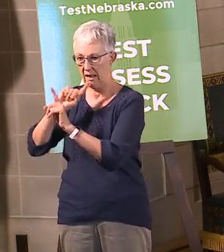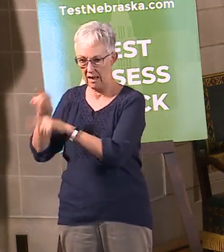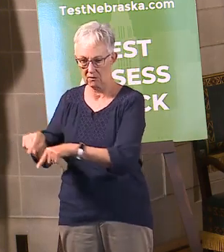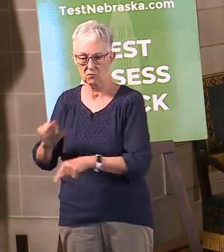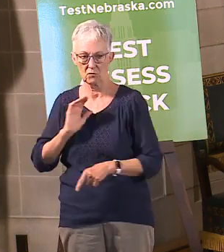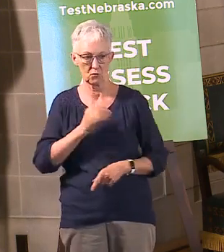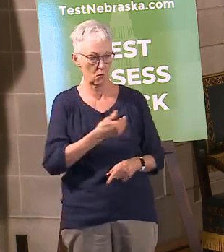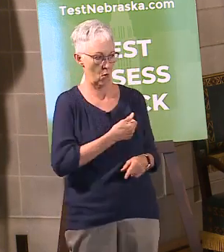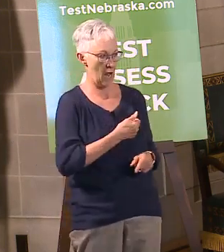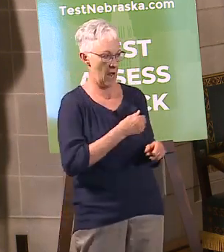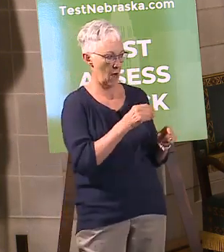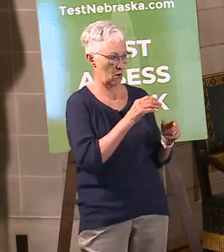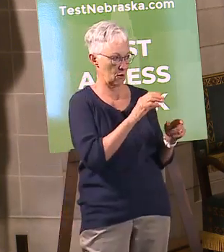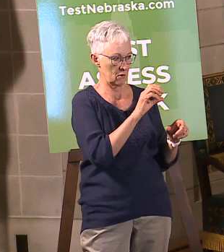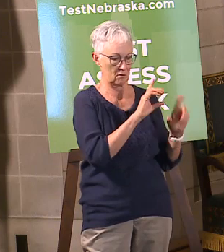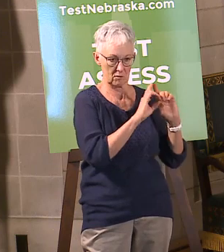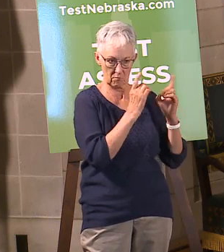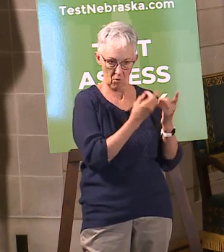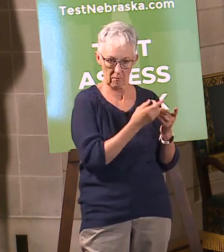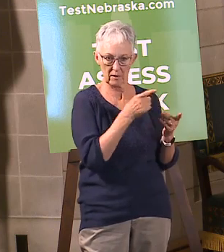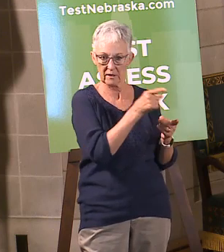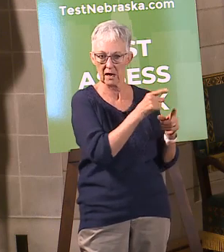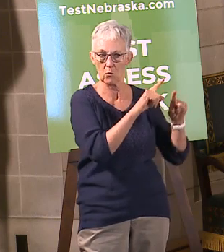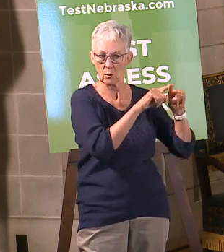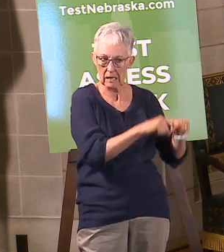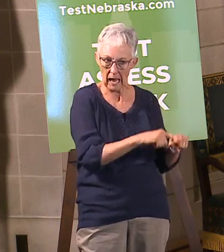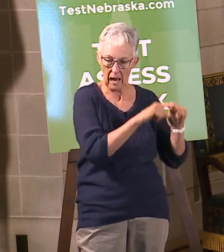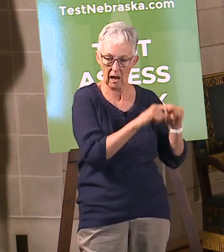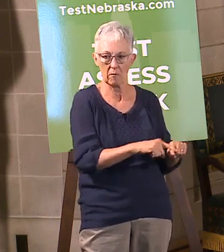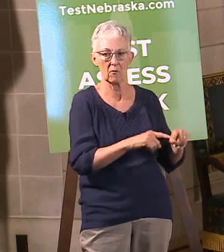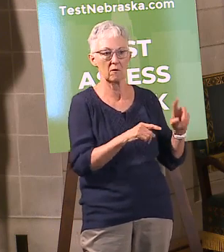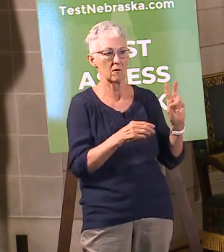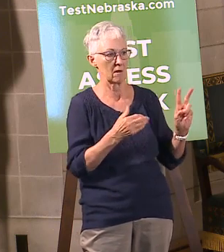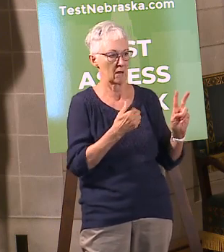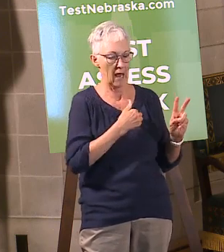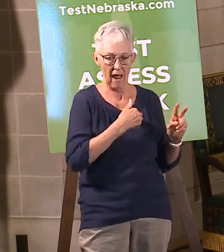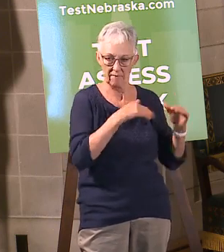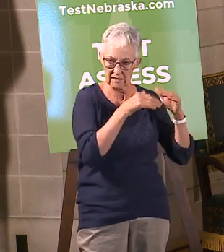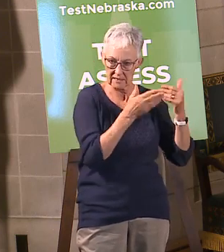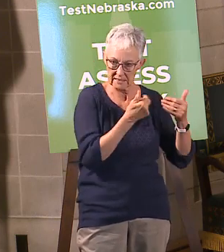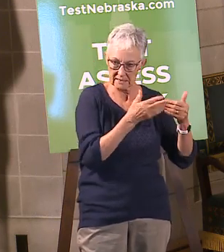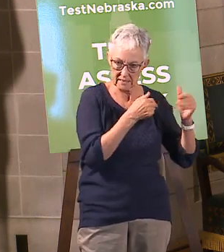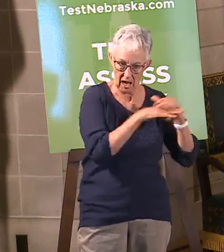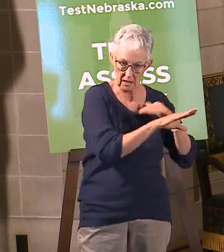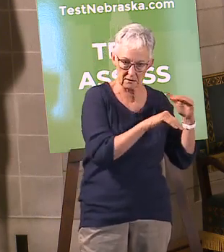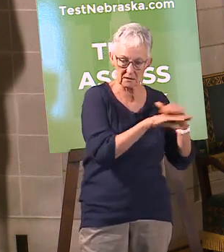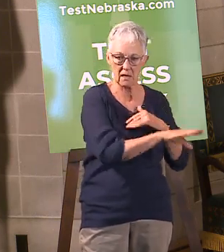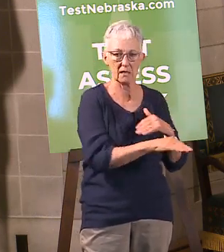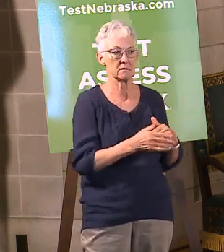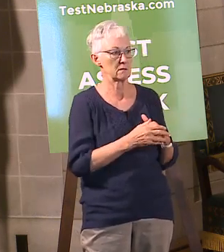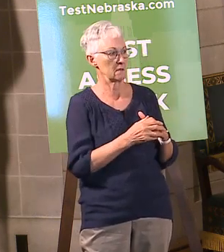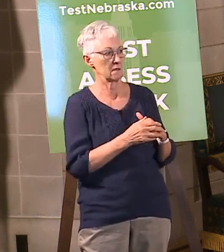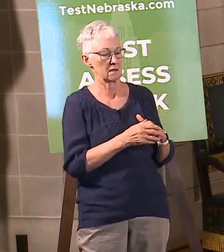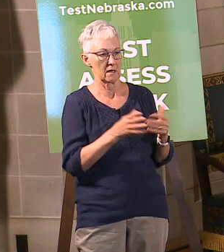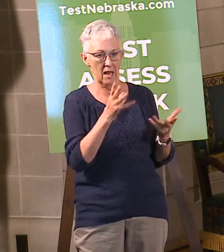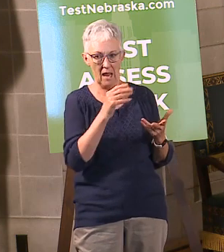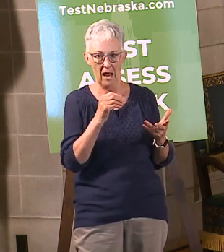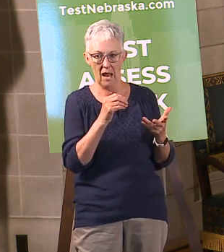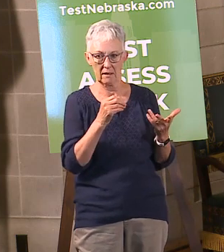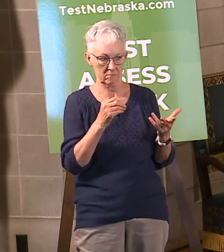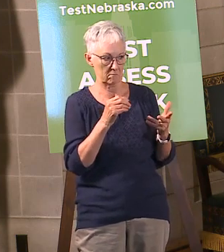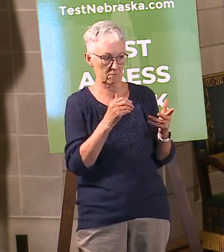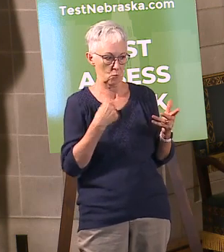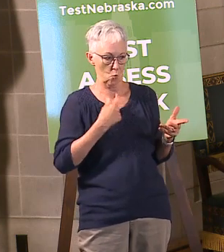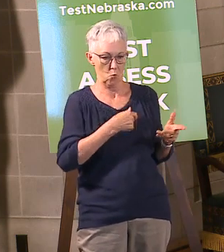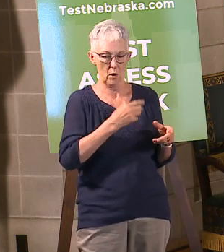reliability, mobility, how to work with mobile devices, and accessibility. If you looked at all those 3 tests, Nebraska passed all 3. We were